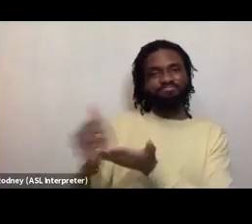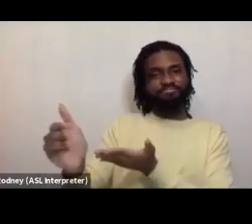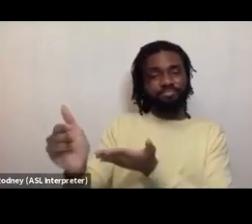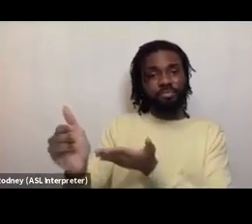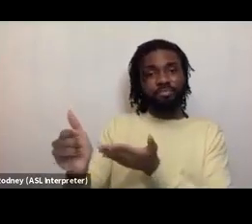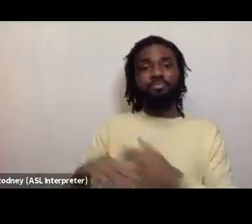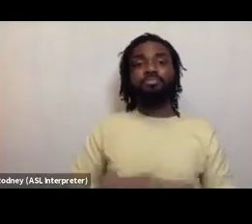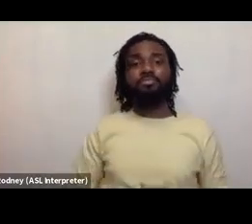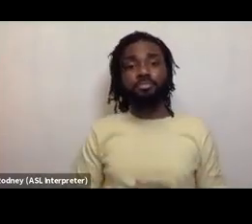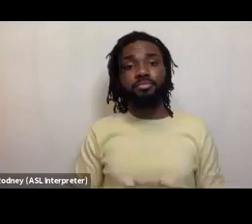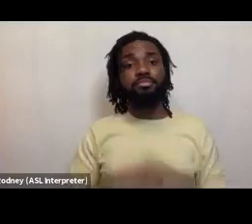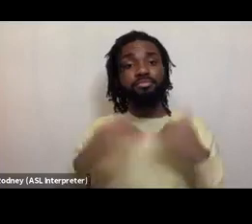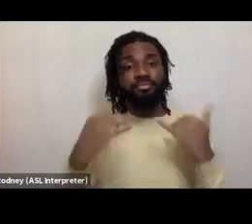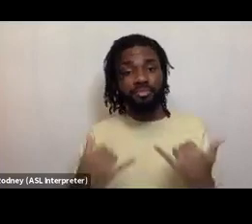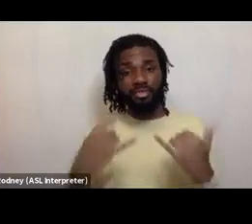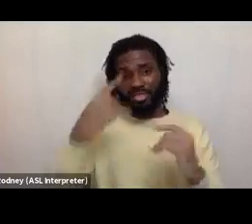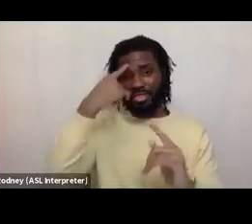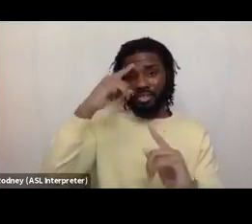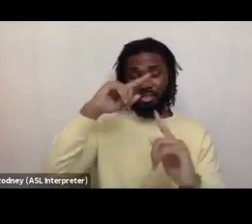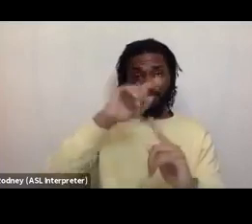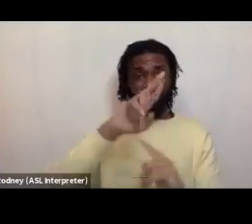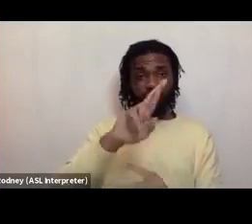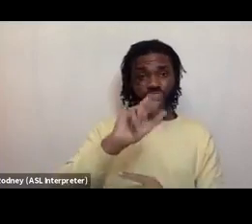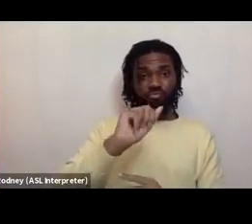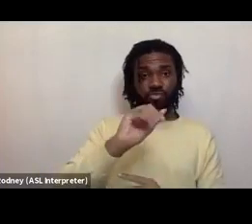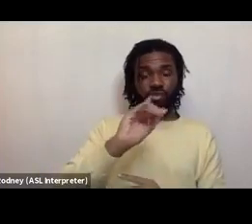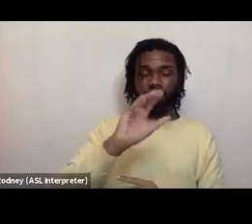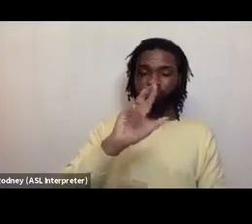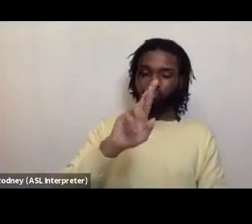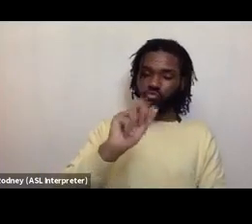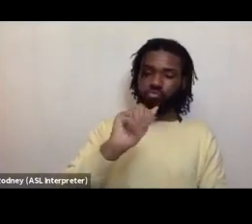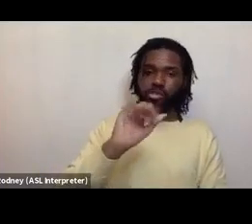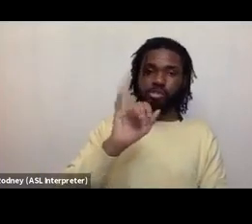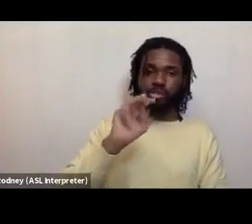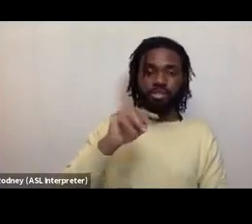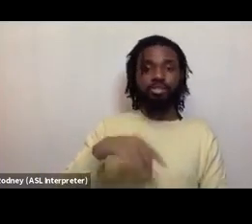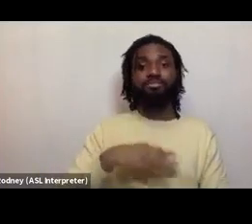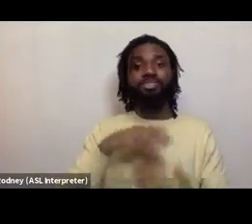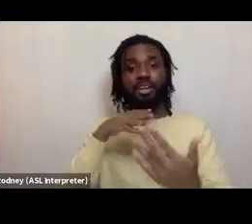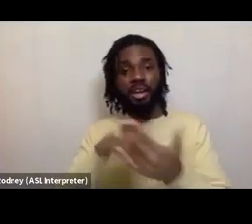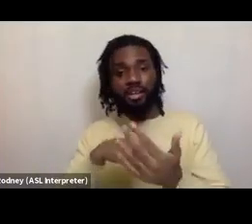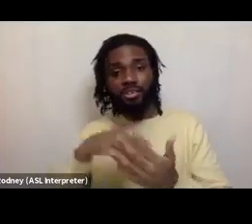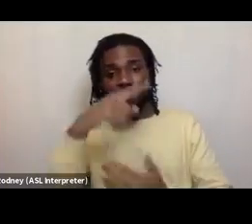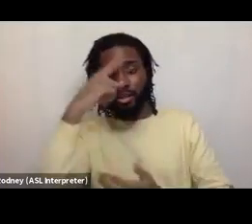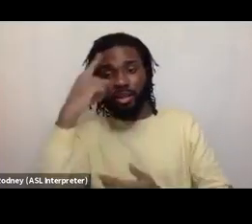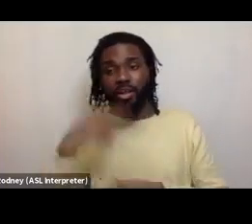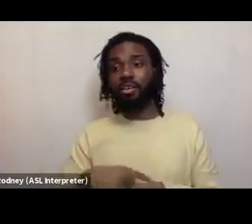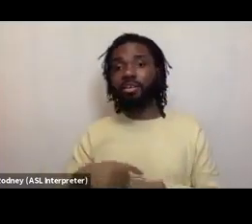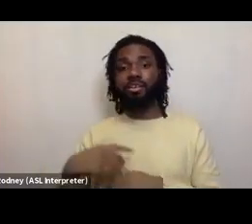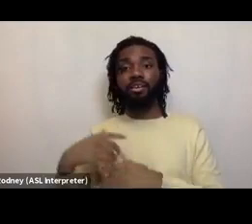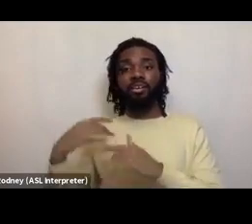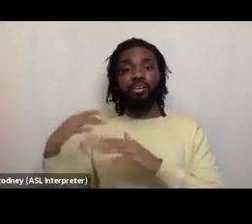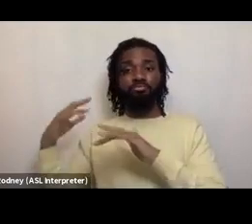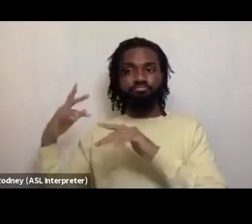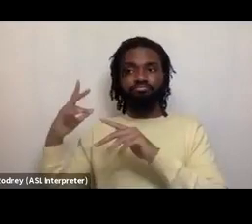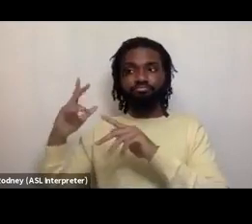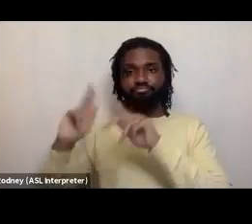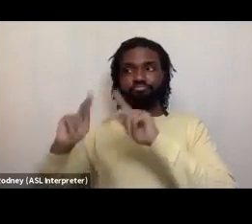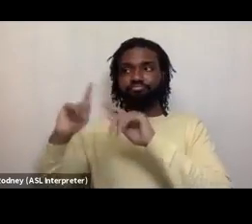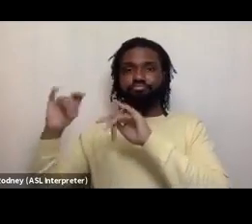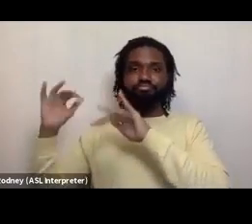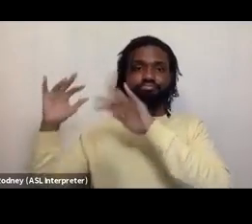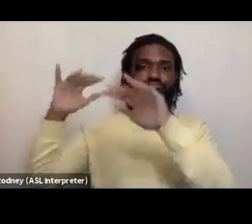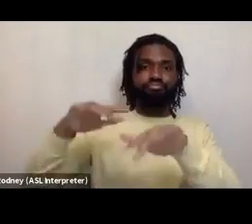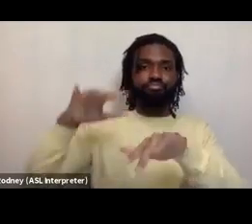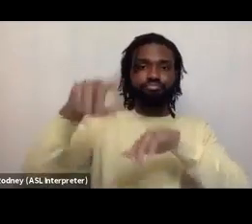how racism and anti-Blackness and settler colonization show up and inform and